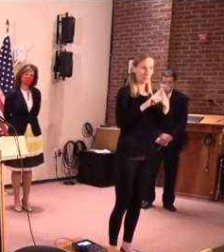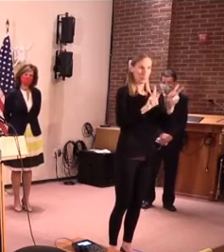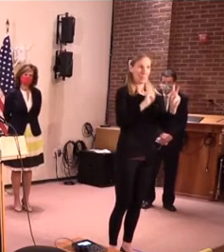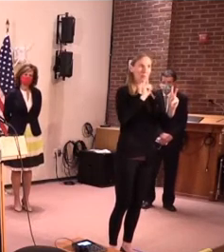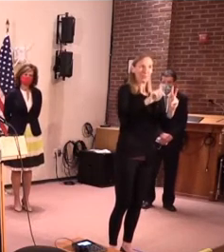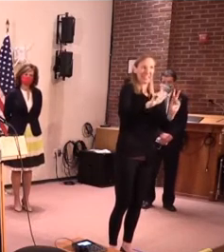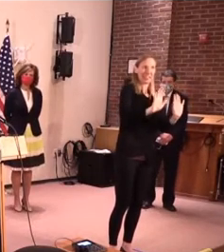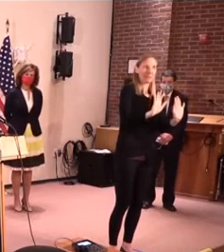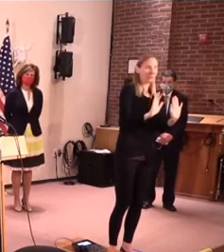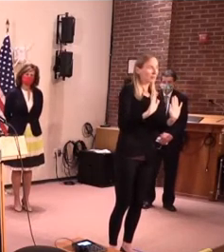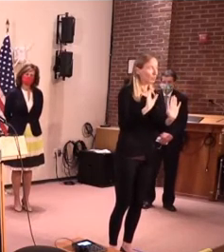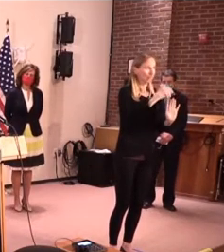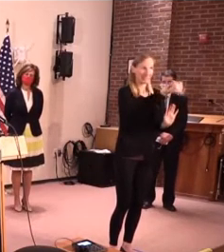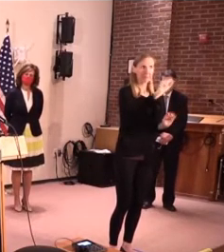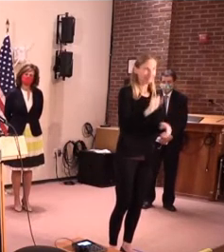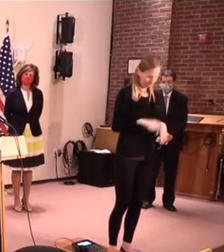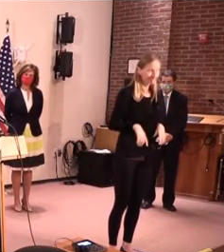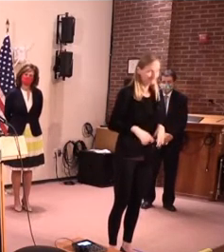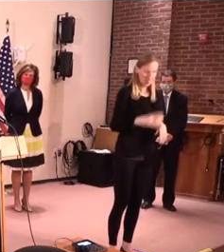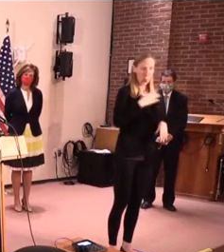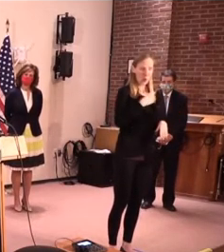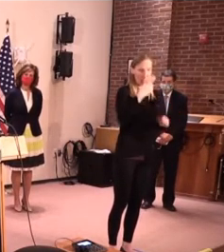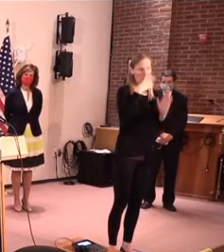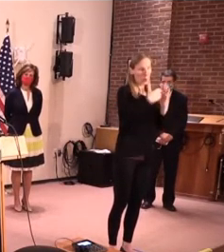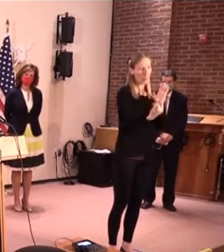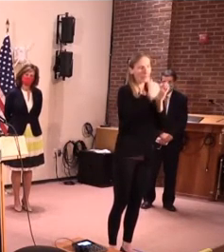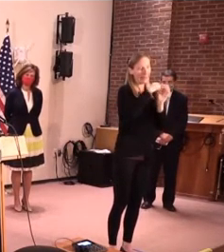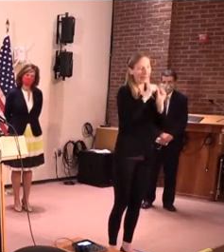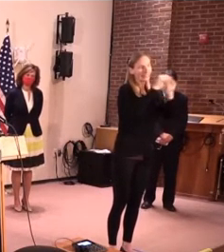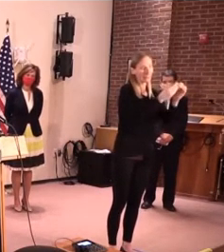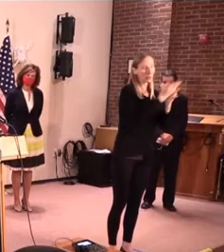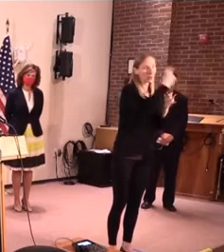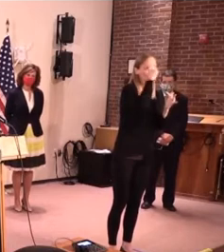those in need. So yes, we'd like to take a look at that.